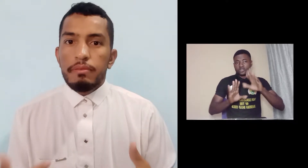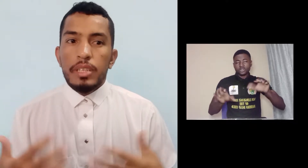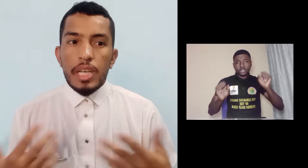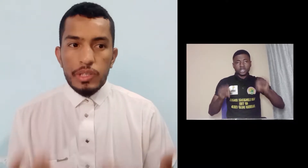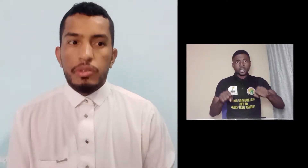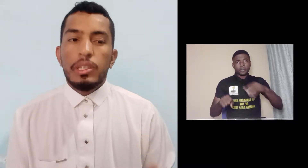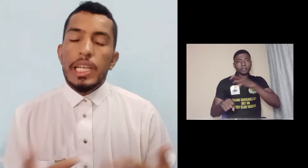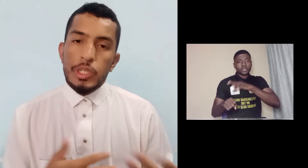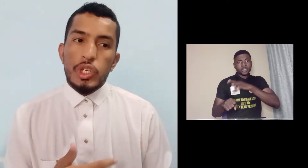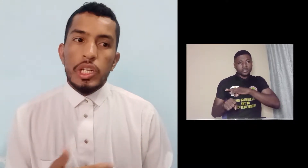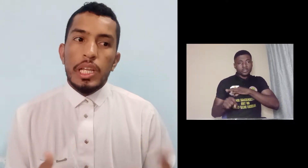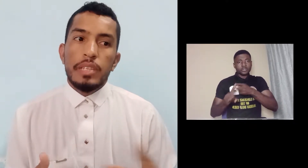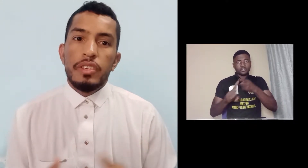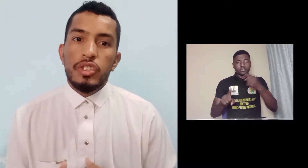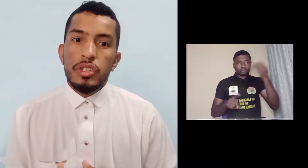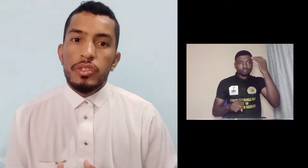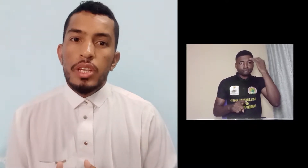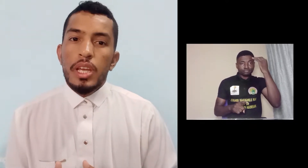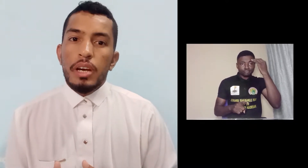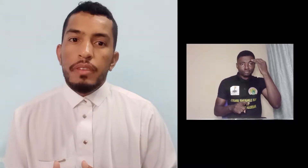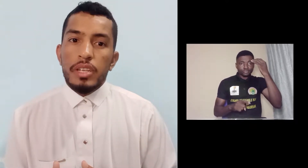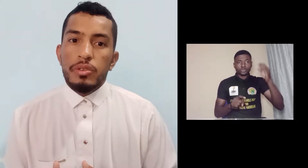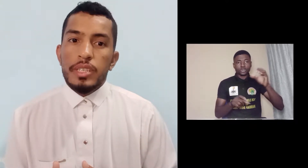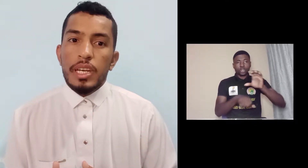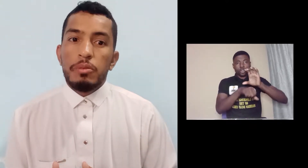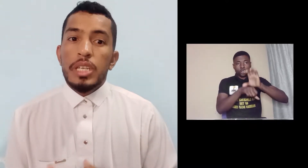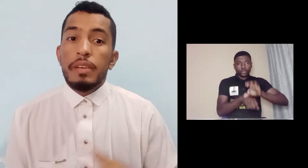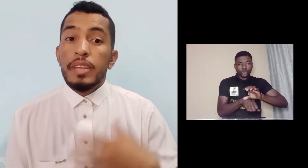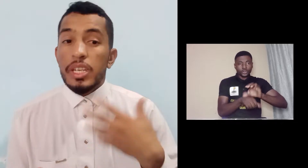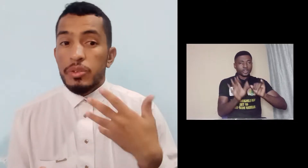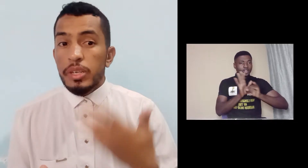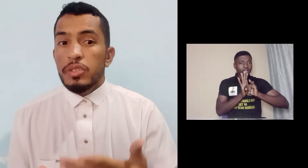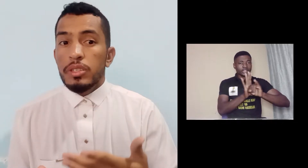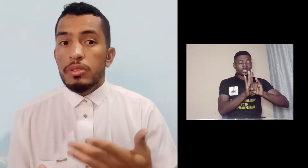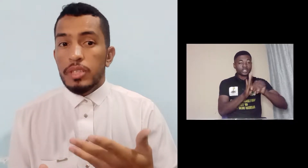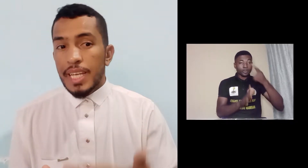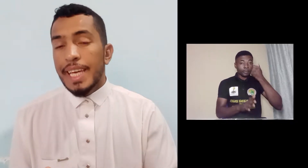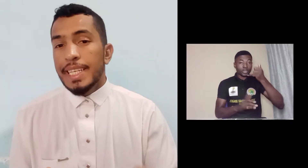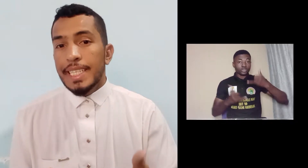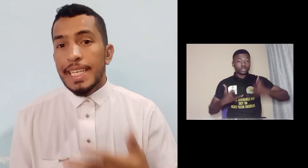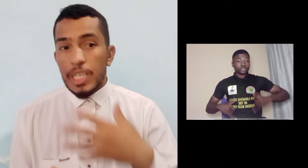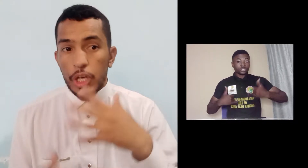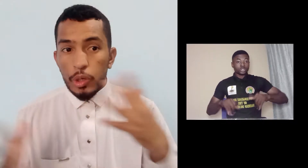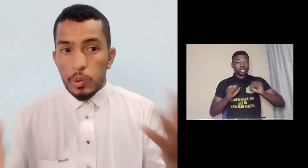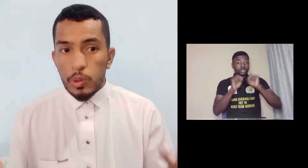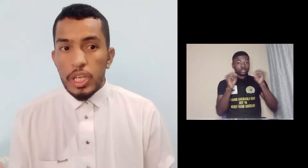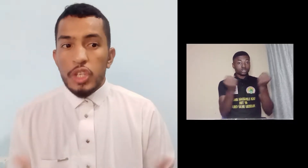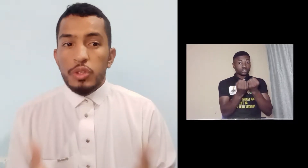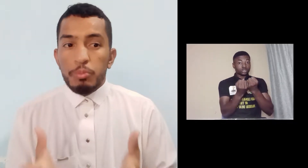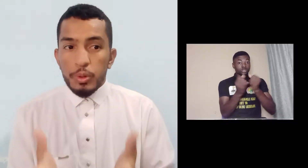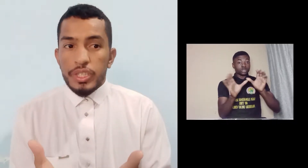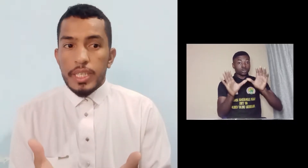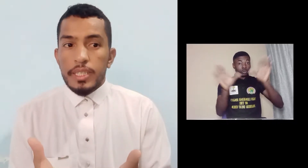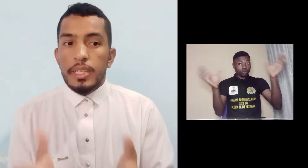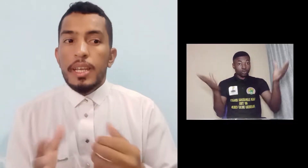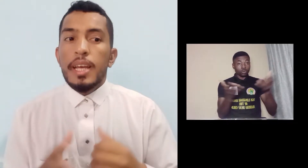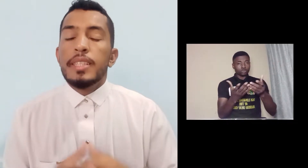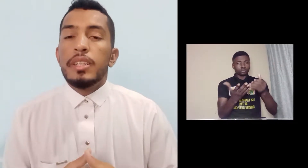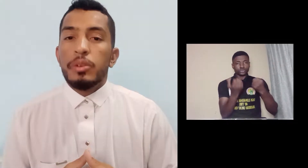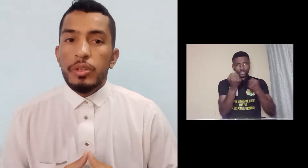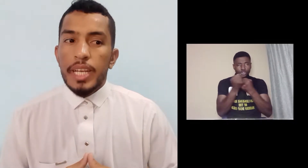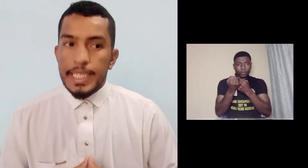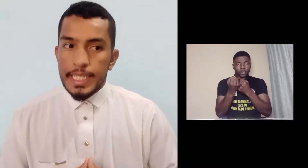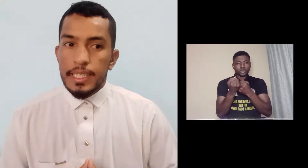cognitive, cultural, and social advantages of the Algerian Sign Language if the Algerian society as a whole supports it